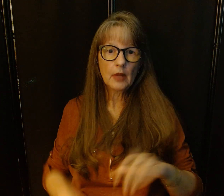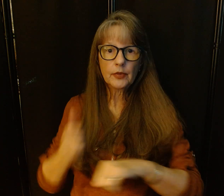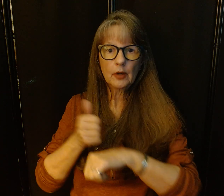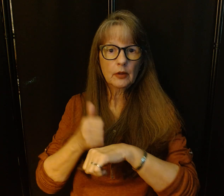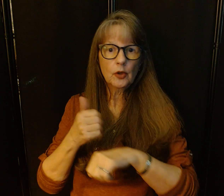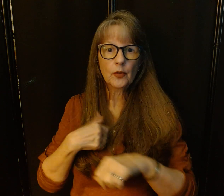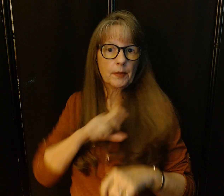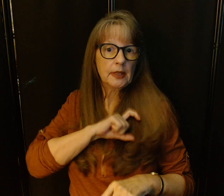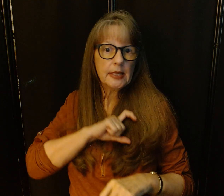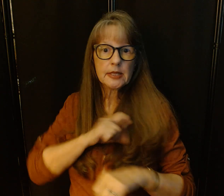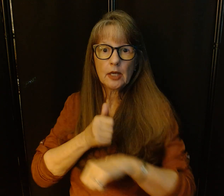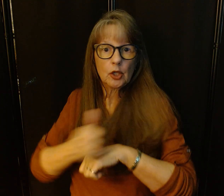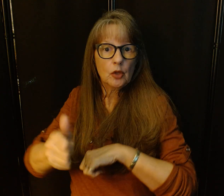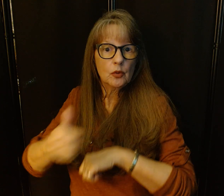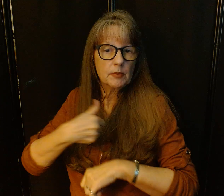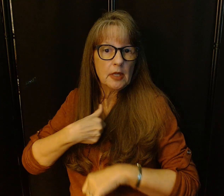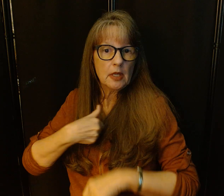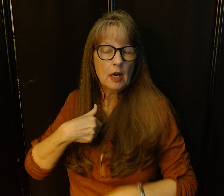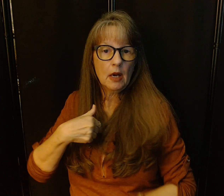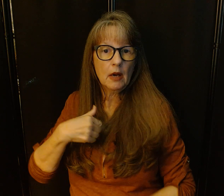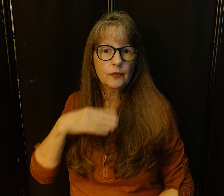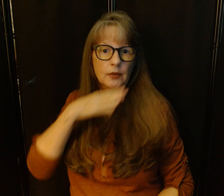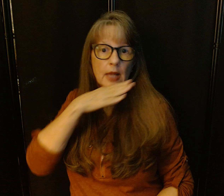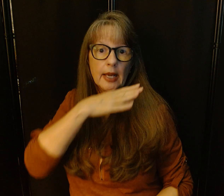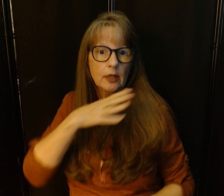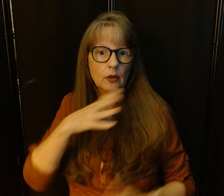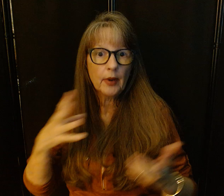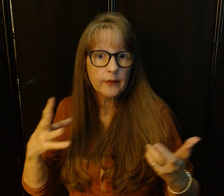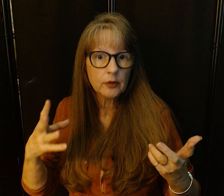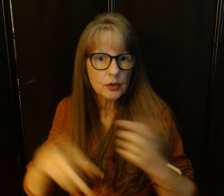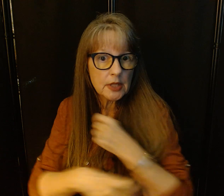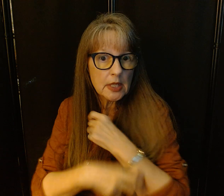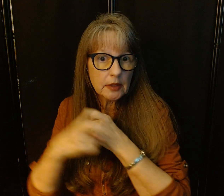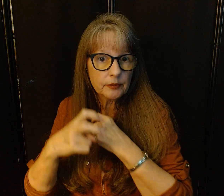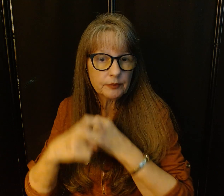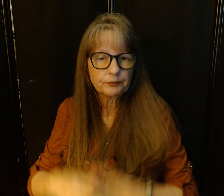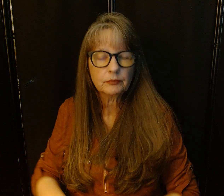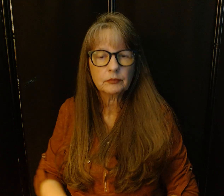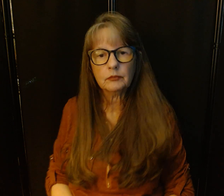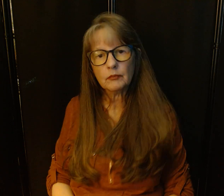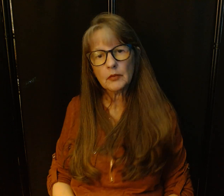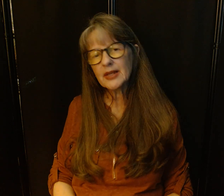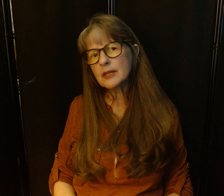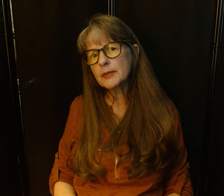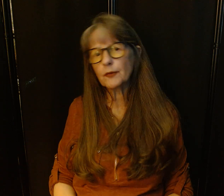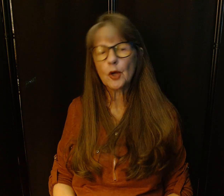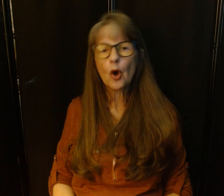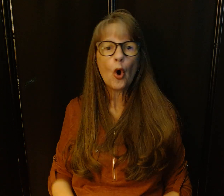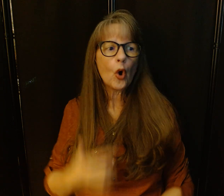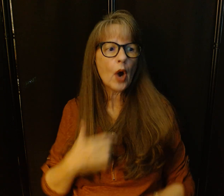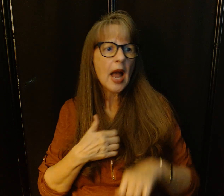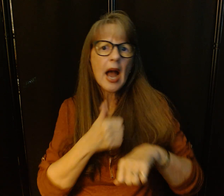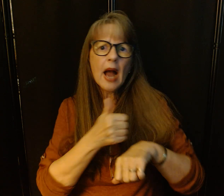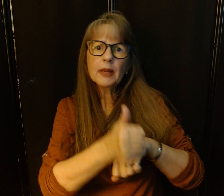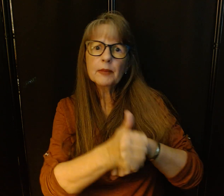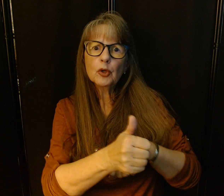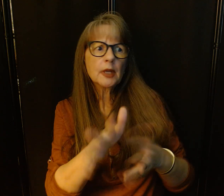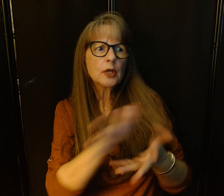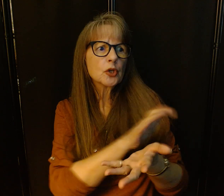they're, you know, the police, they accuse me of lying or whatever, or stealing. That's a little bit different. Or I blame you because you ruined